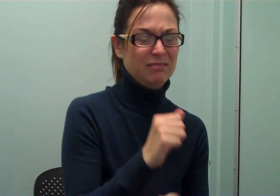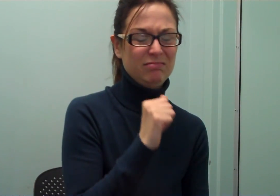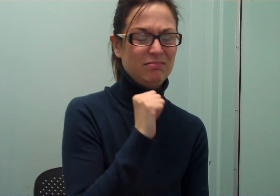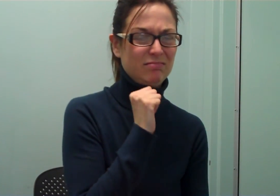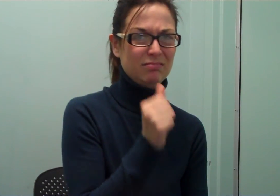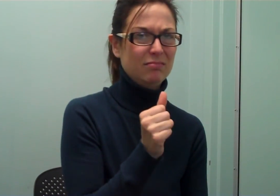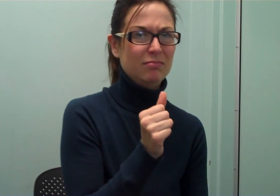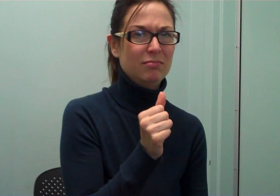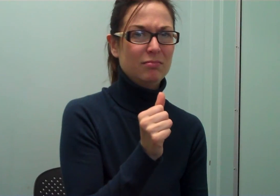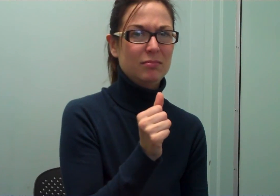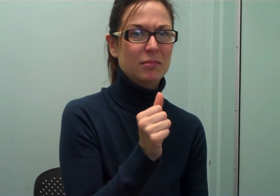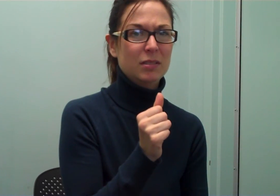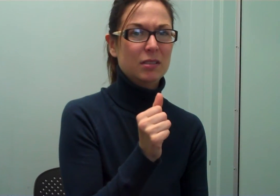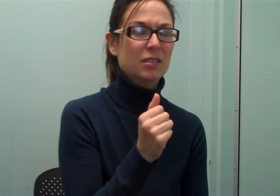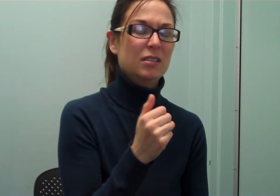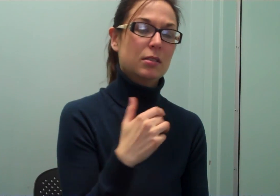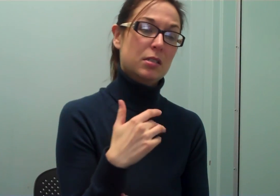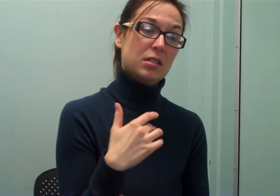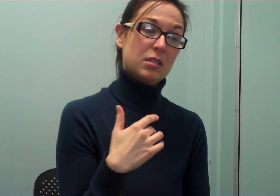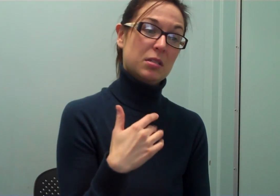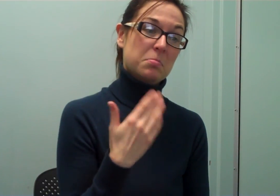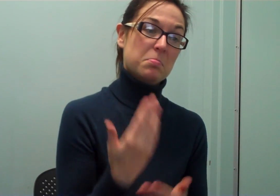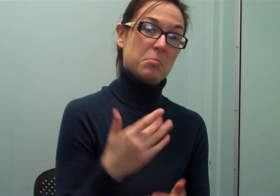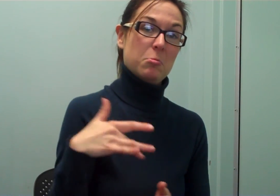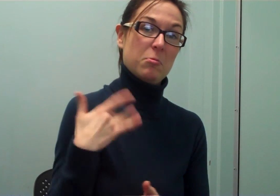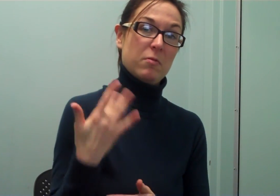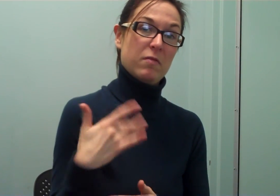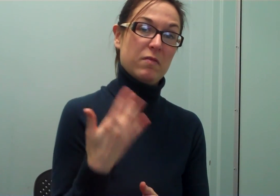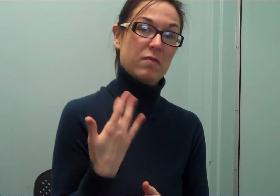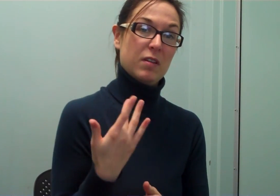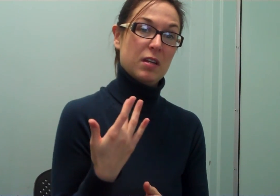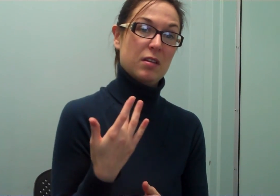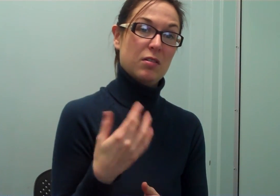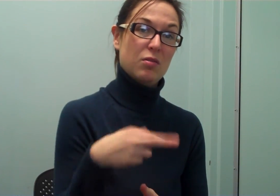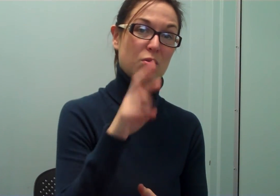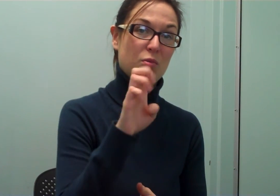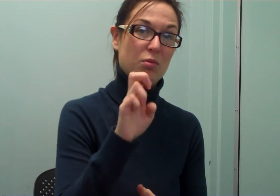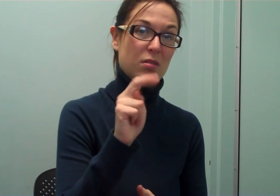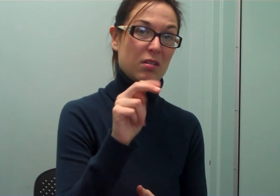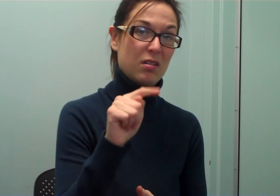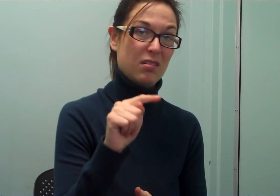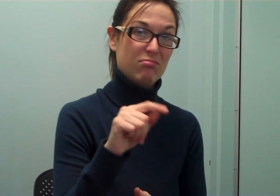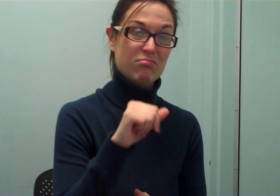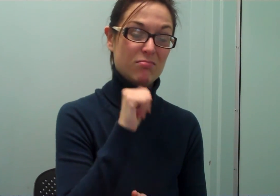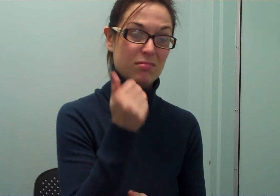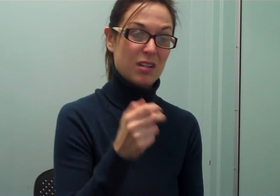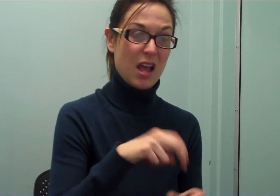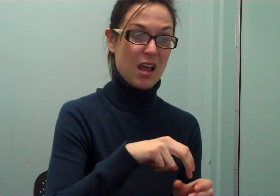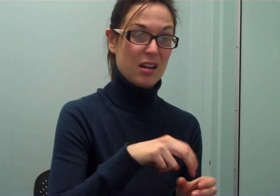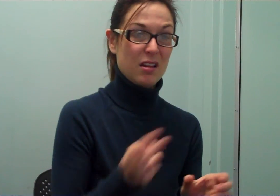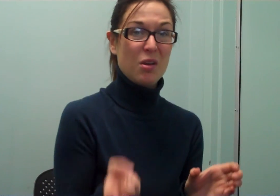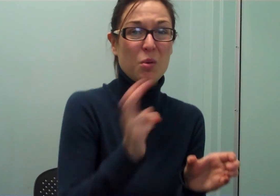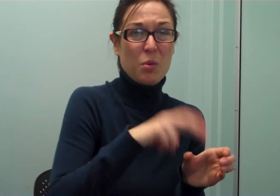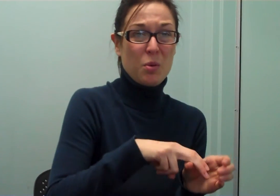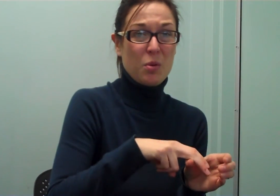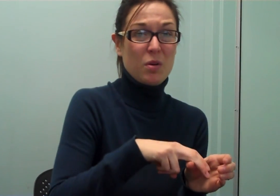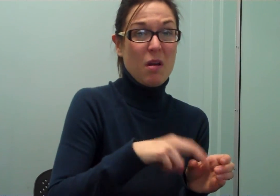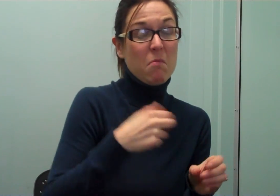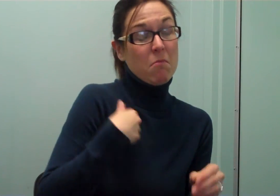Perhaps I feel that it should be included in the rent. But I'm very flexible, and I'm willing to help you